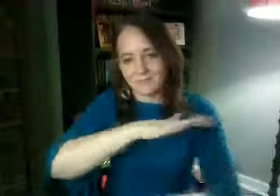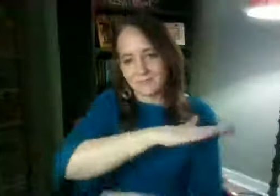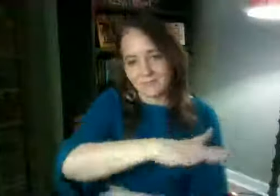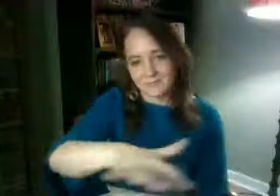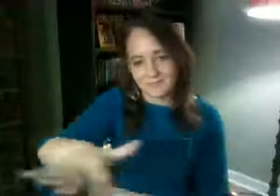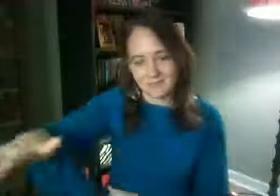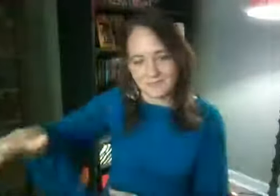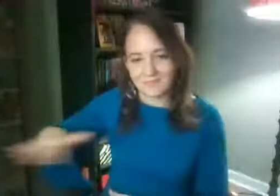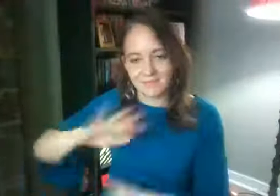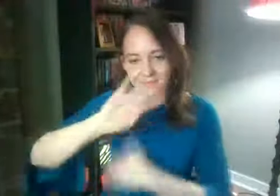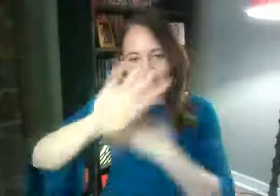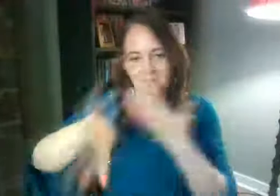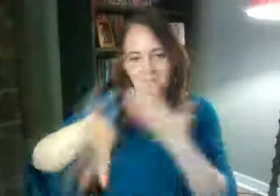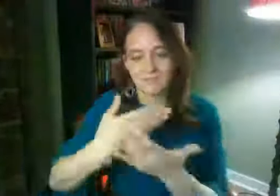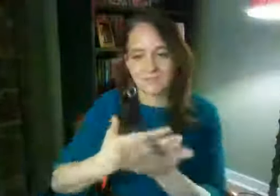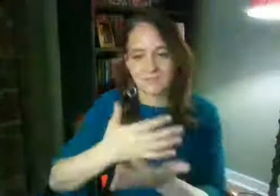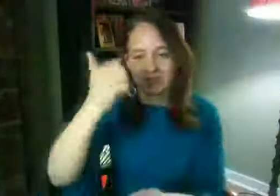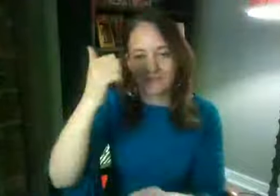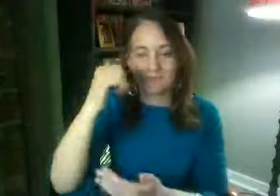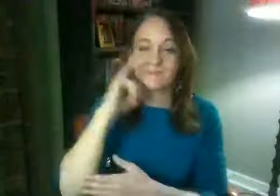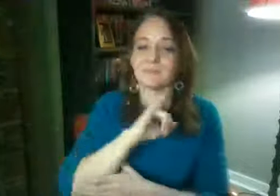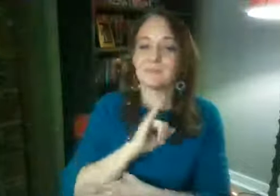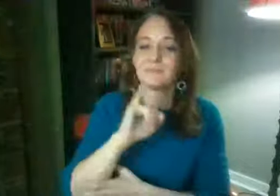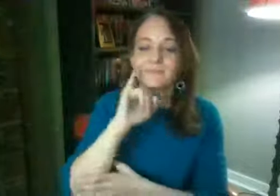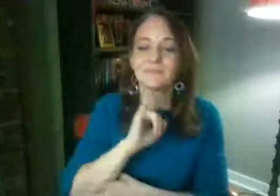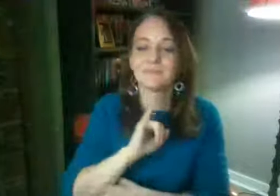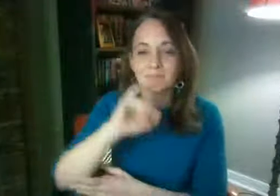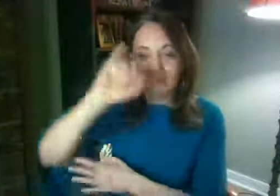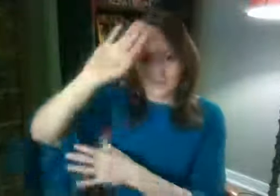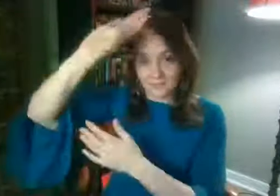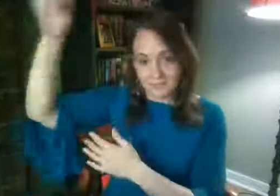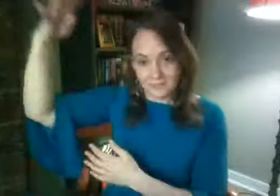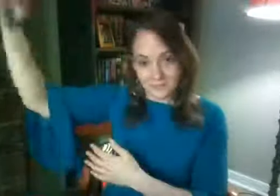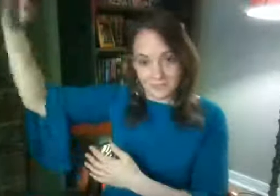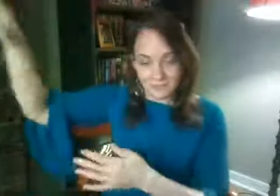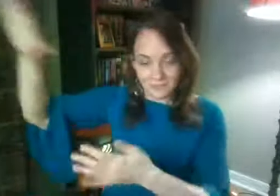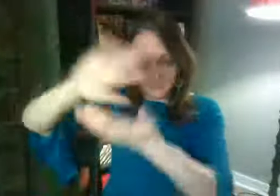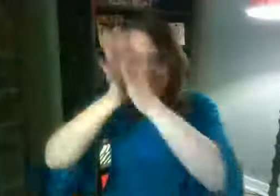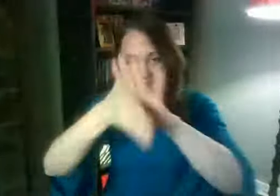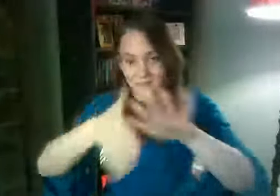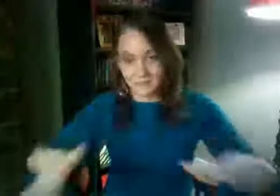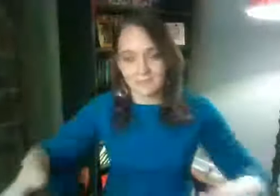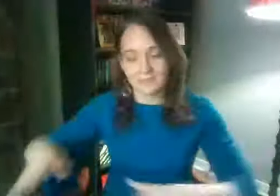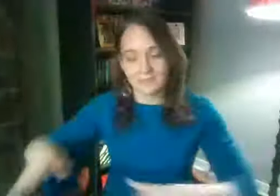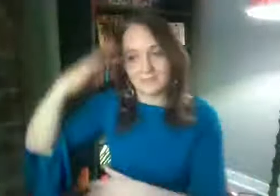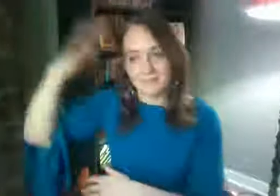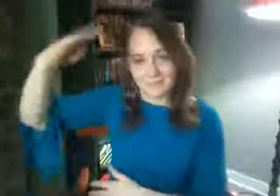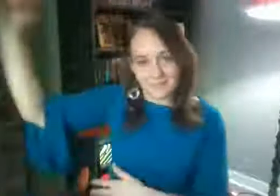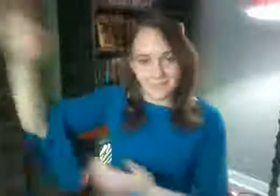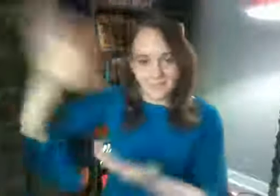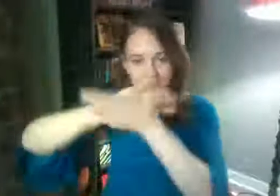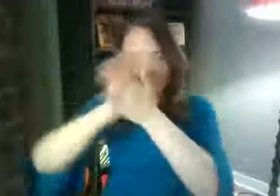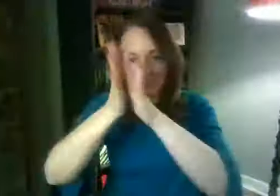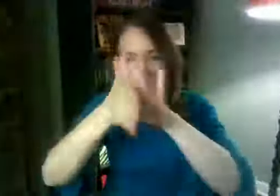shalom aleinu ve'al kol Yisrael. Yaseh shalom, yaseh